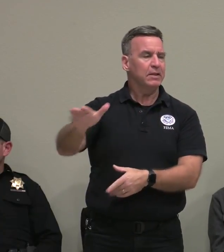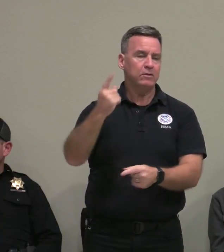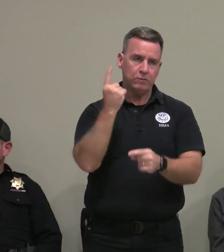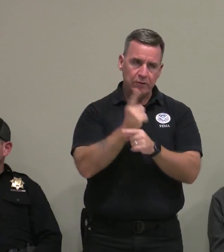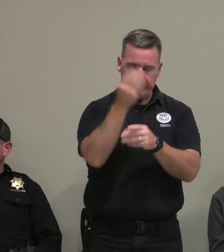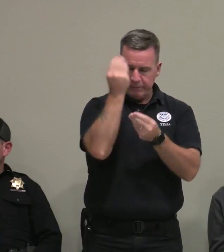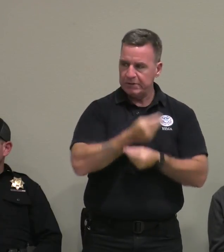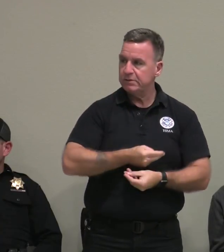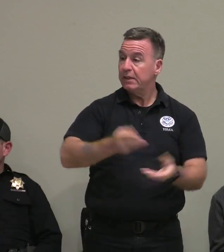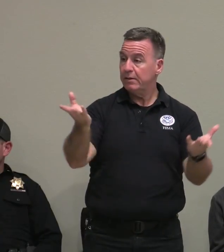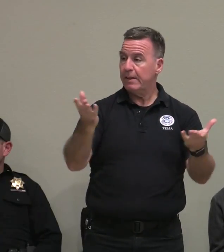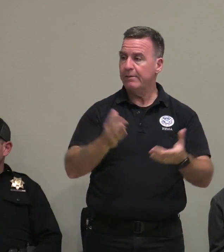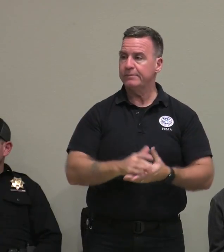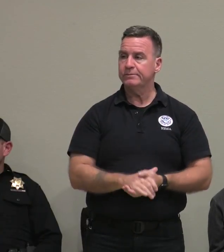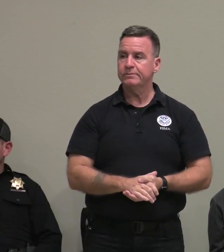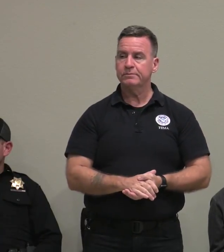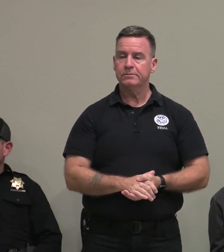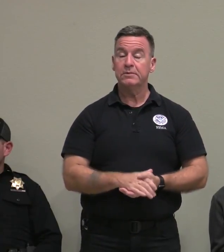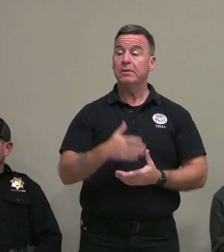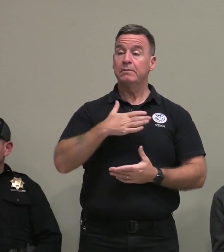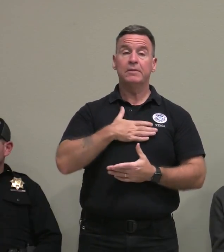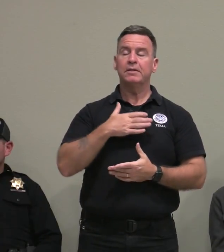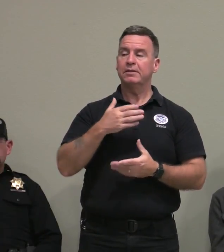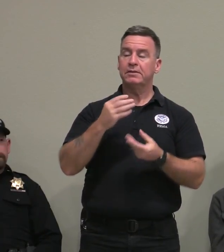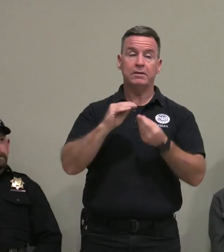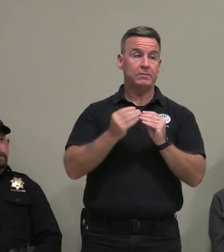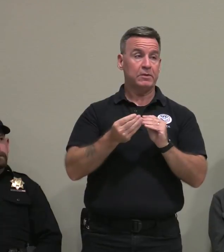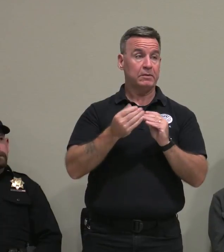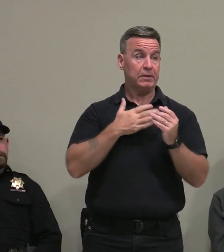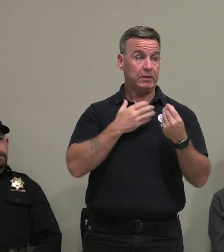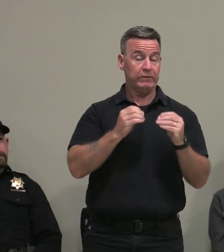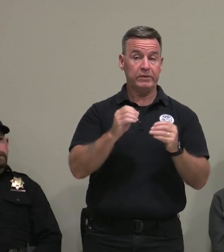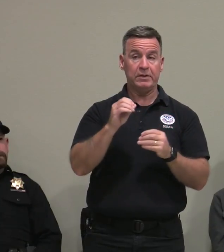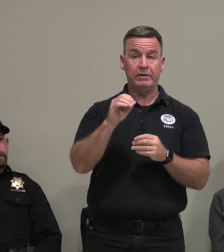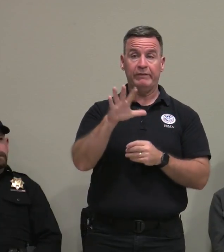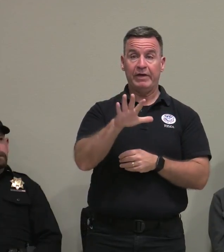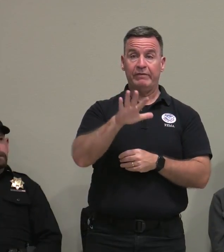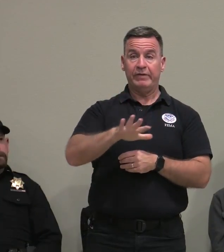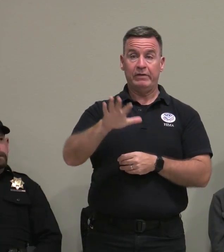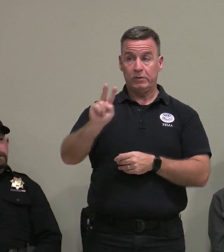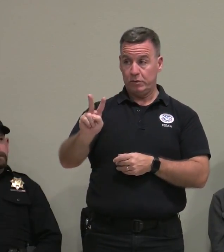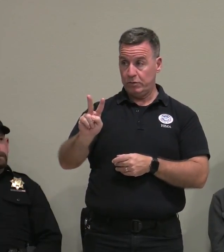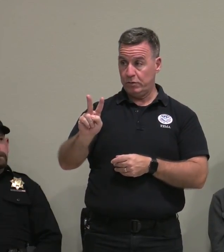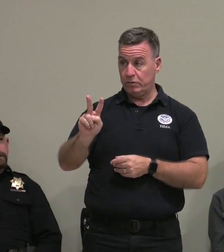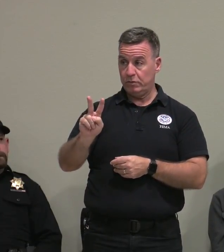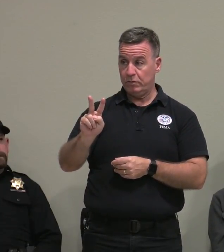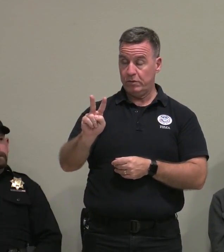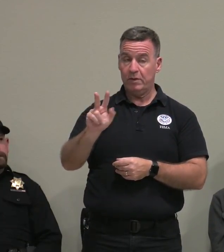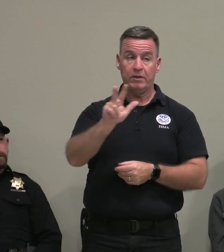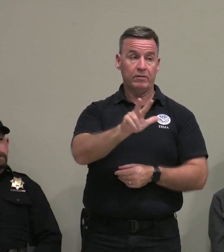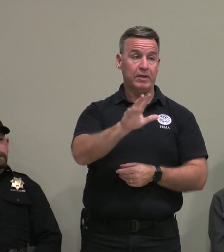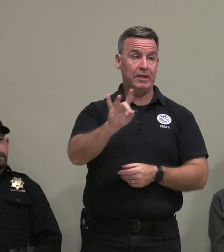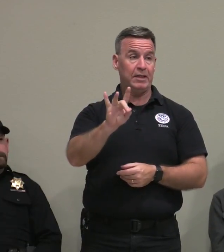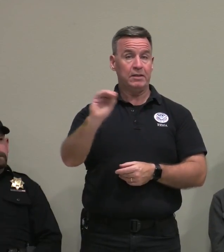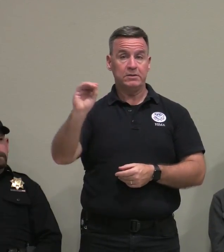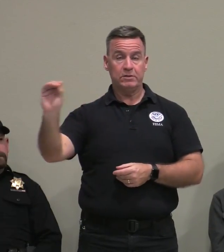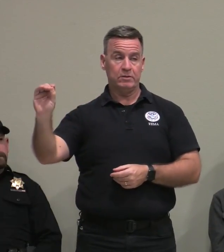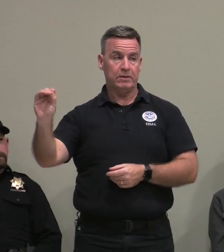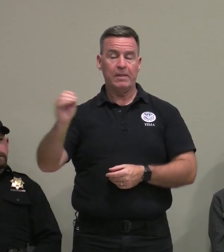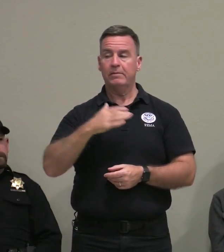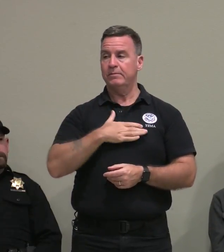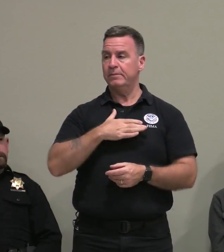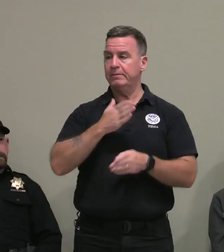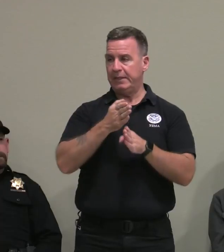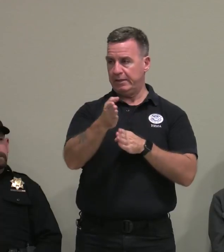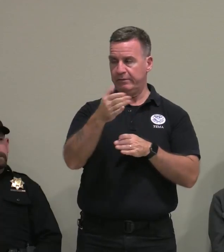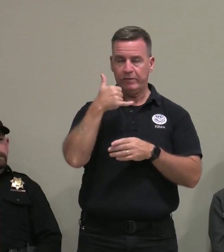information out there. So the number in the office is 552-3800. That's my